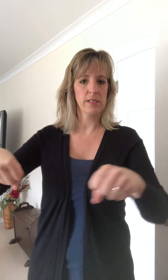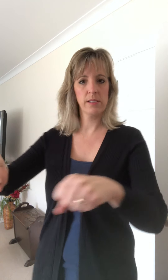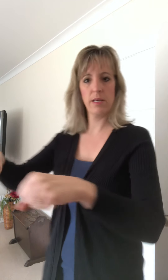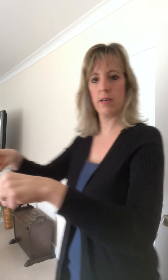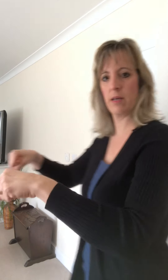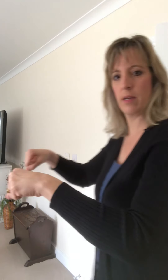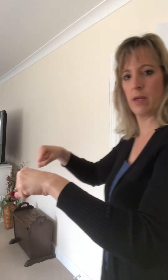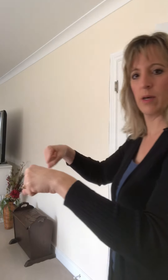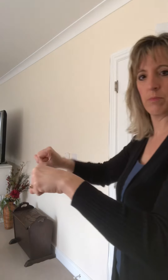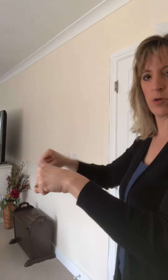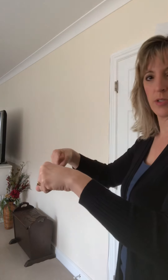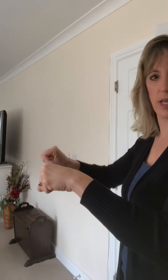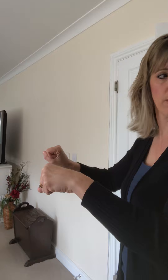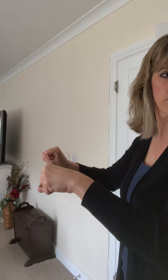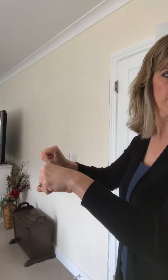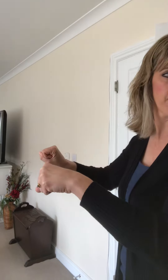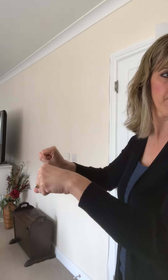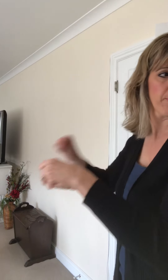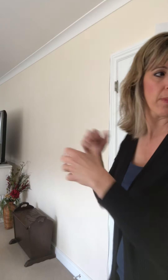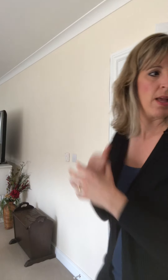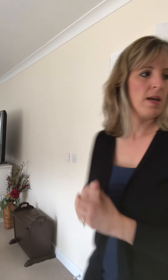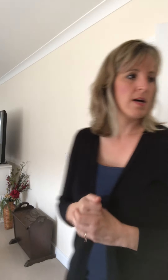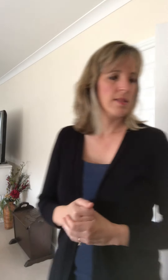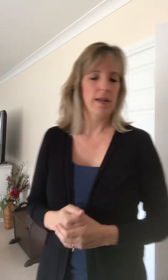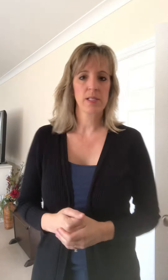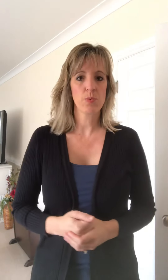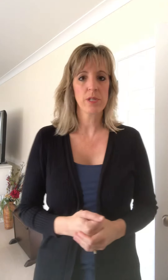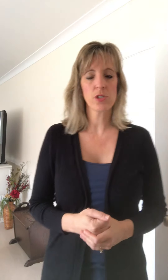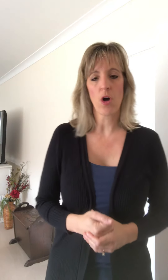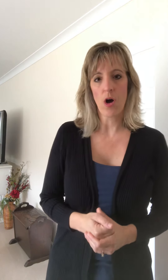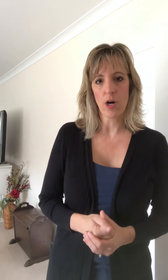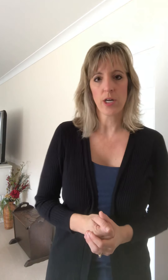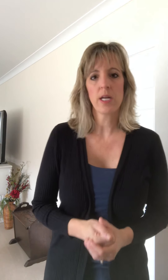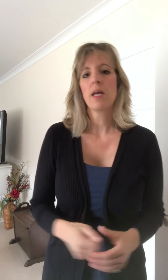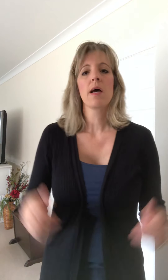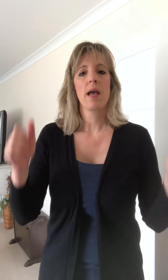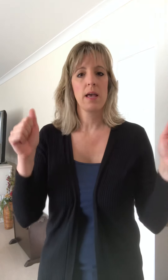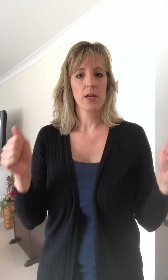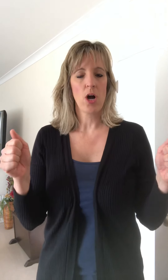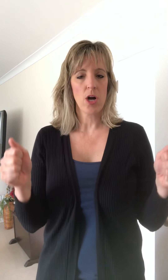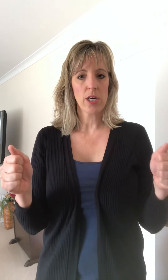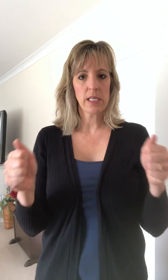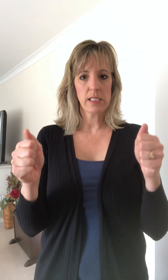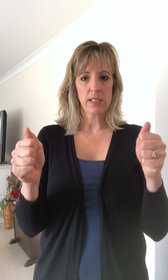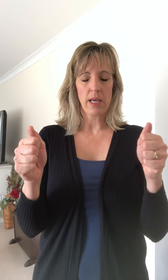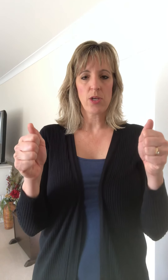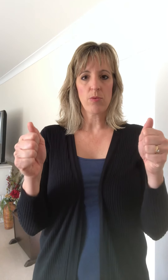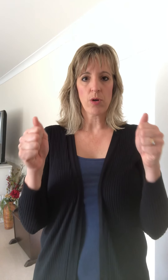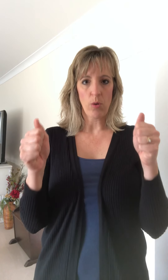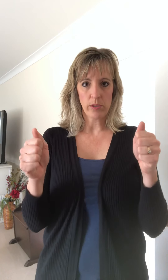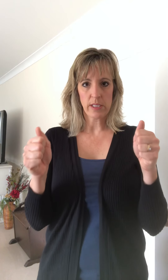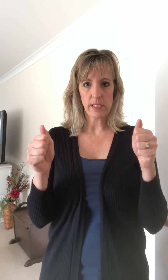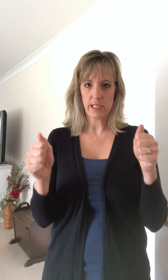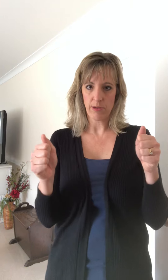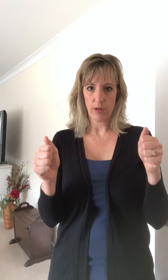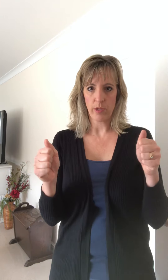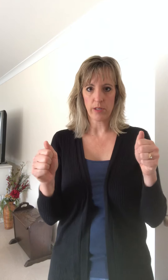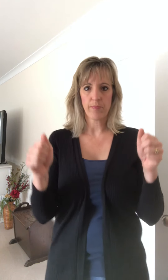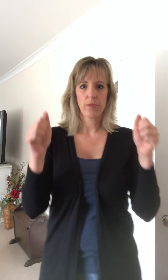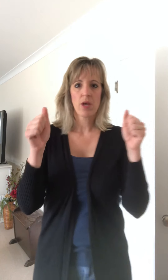is motorcycle. The next one is car, and car is like you are holding the steering wheel.